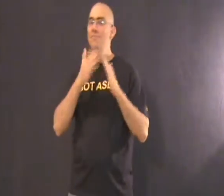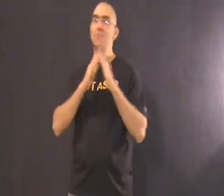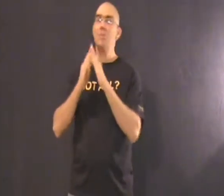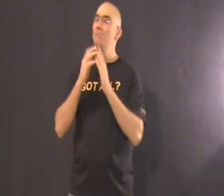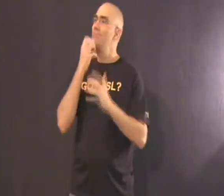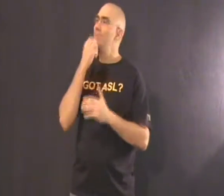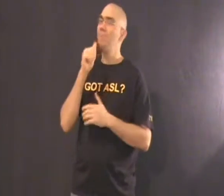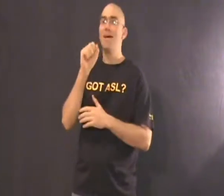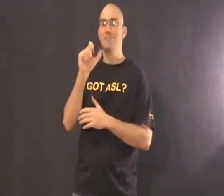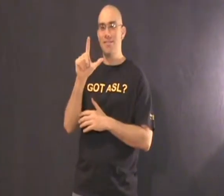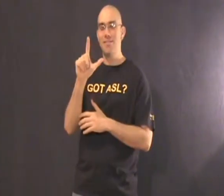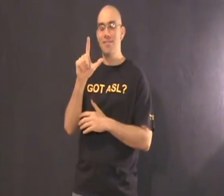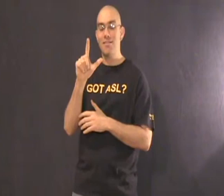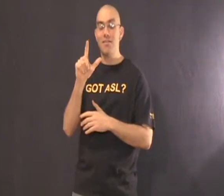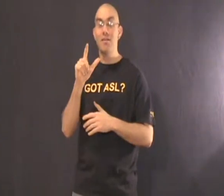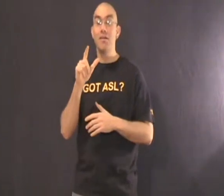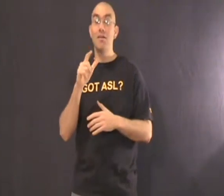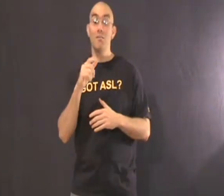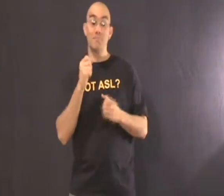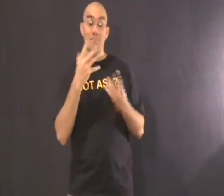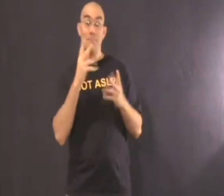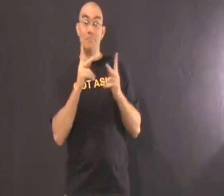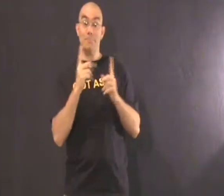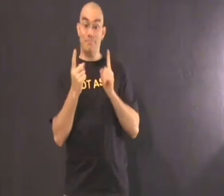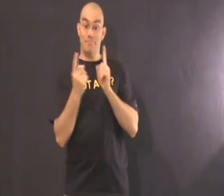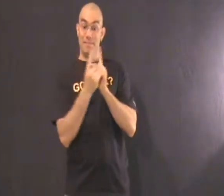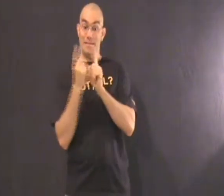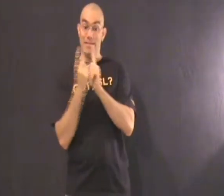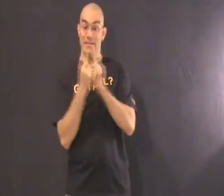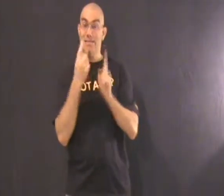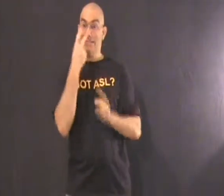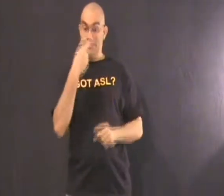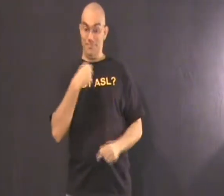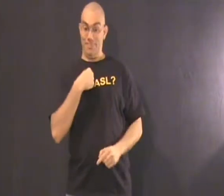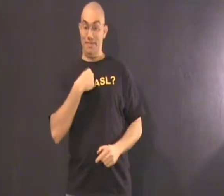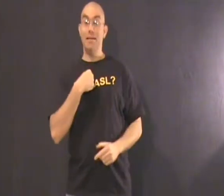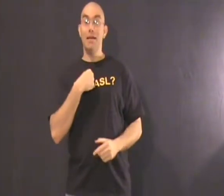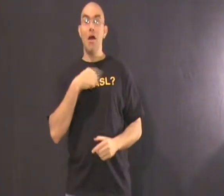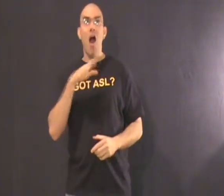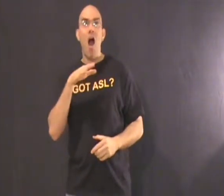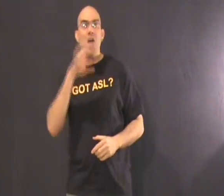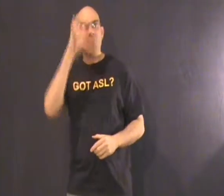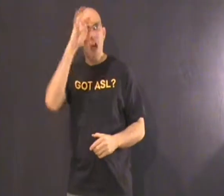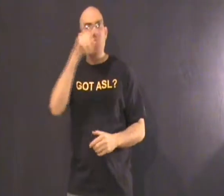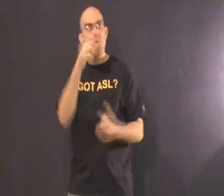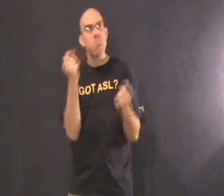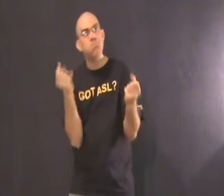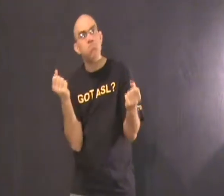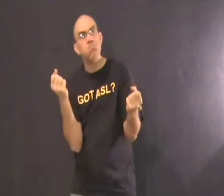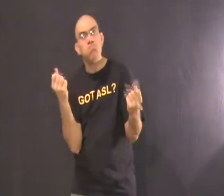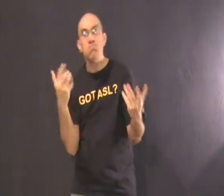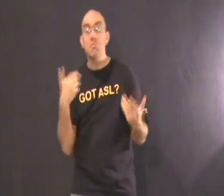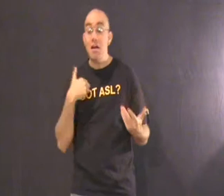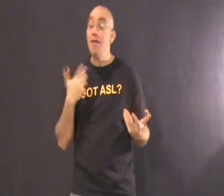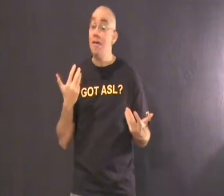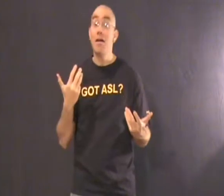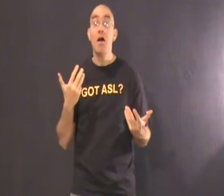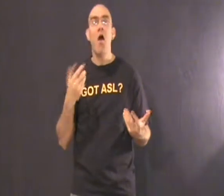You probably noticed my t-shirt. You know that the deaf community absolutely love their language, American Sign Language. People always come up to